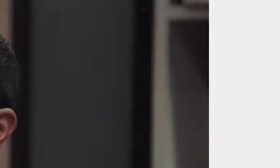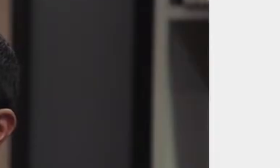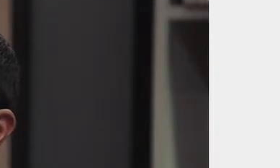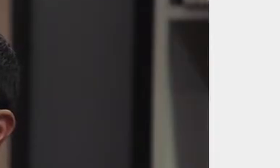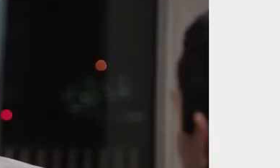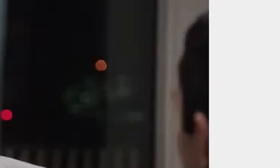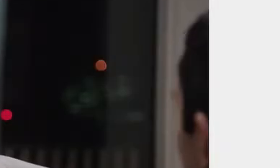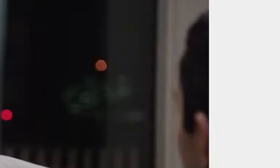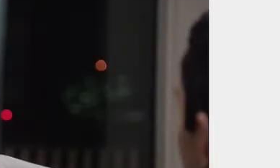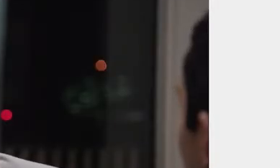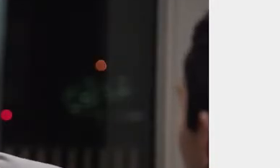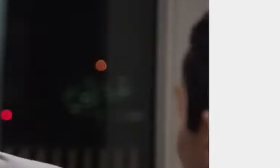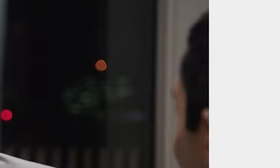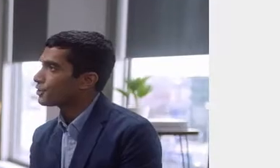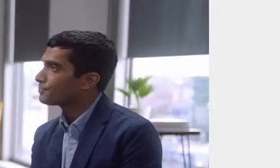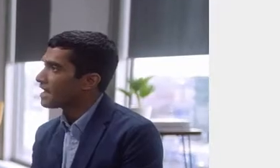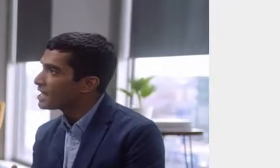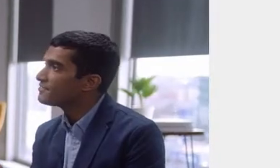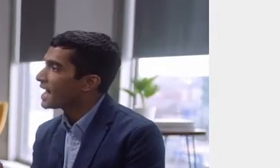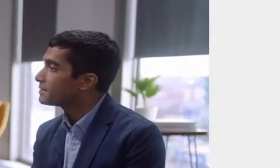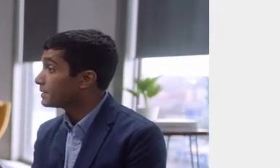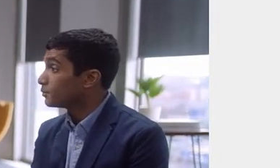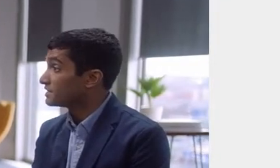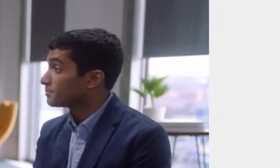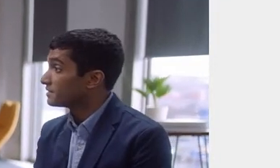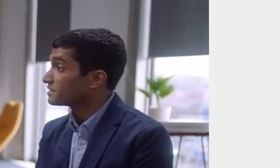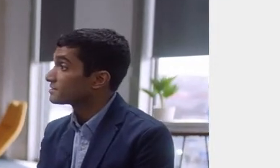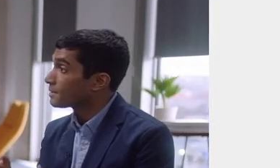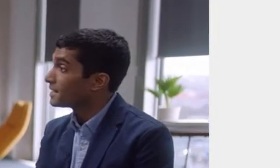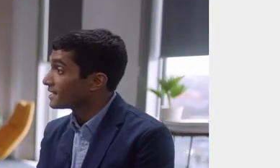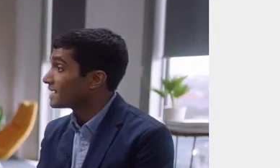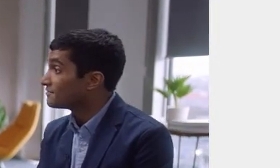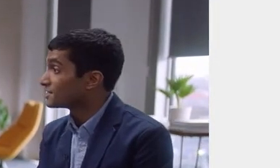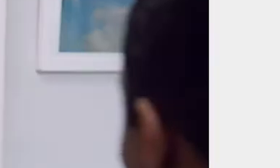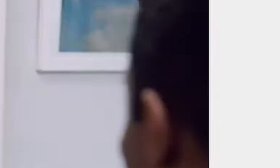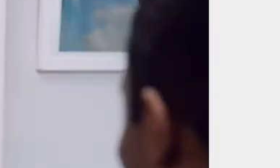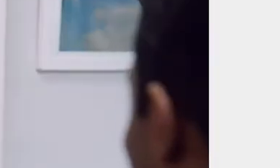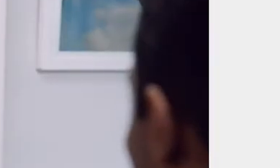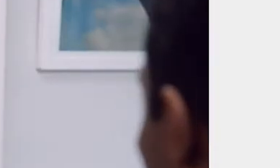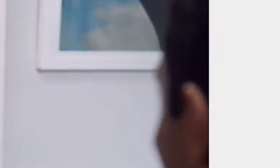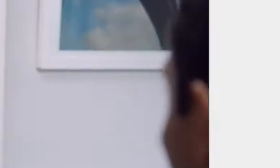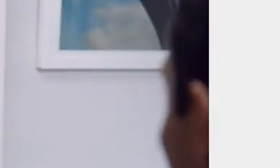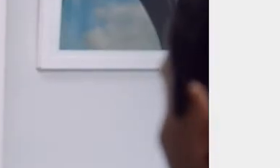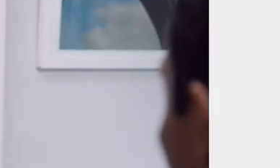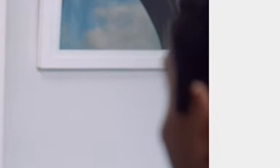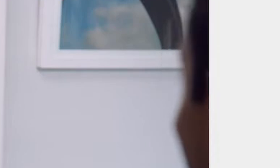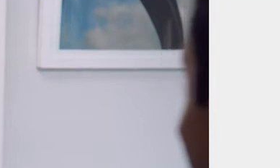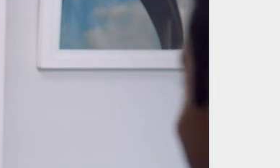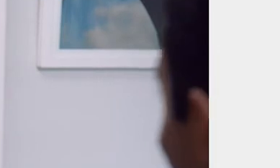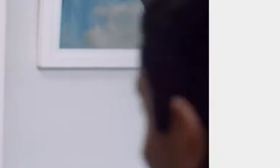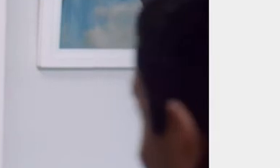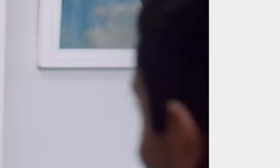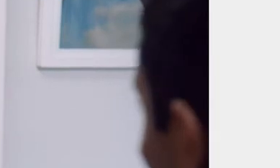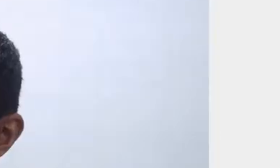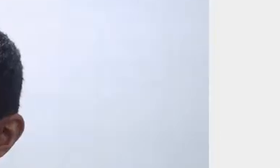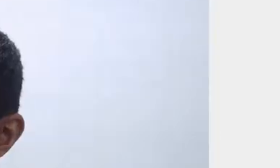2 for 1 right there. So, have you ever had people with disabilities appear in your advertising? Sure we have. I'm